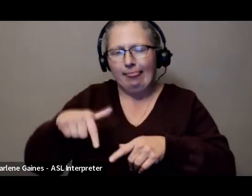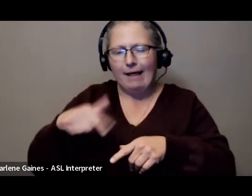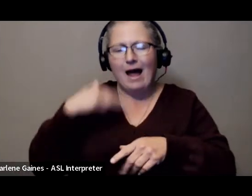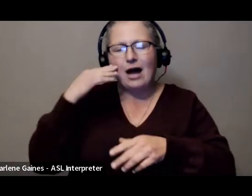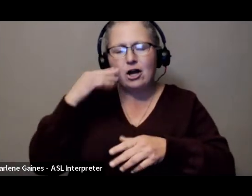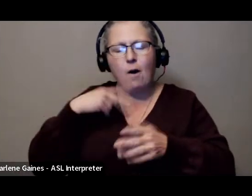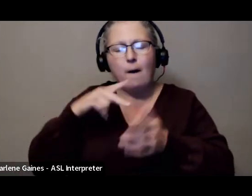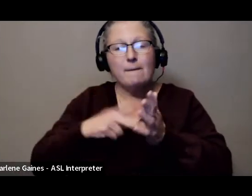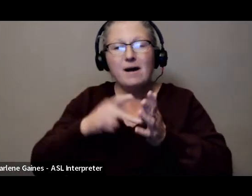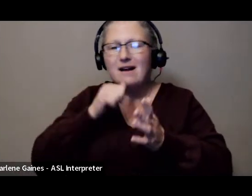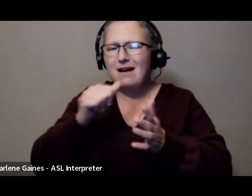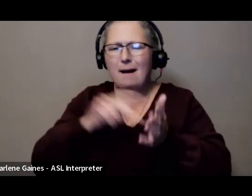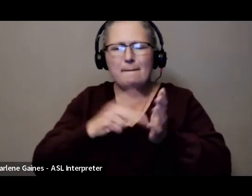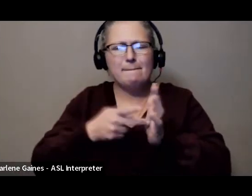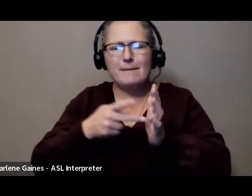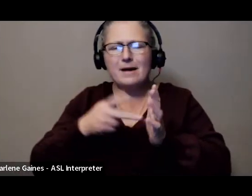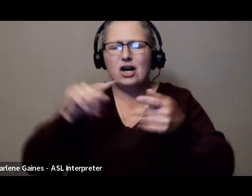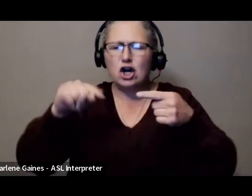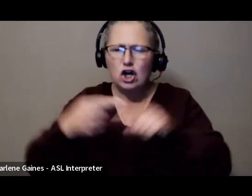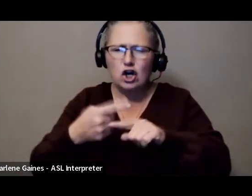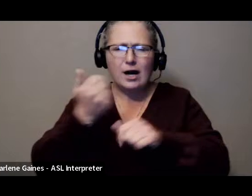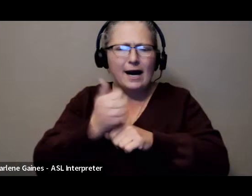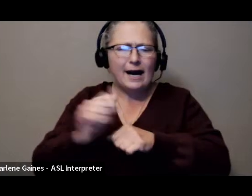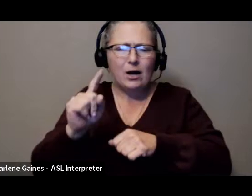of ever saying anything hurtful or harmful to anyone.